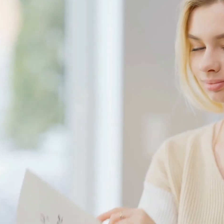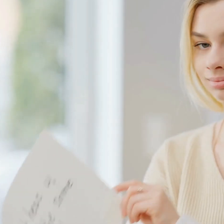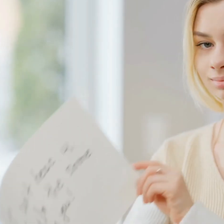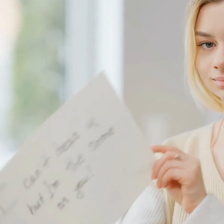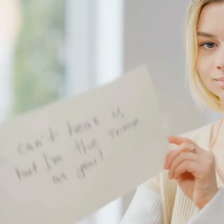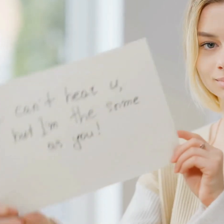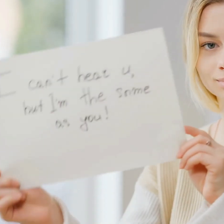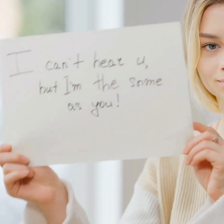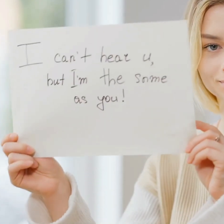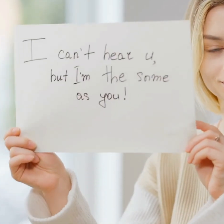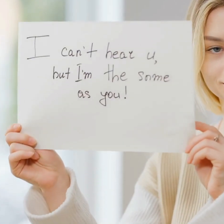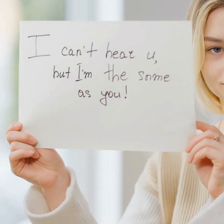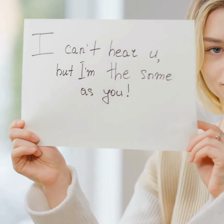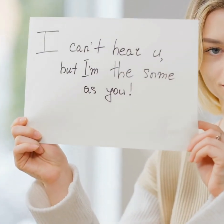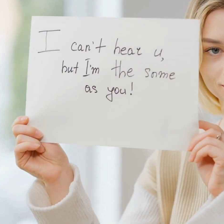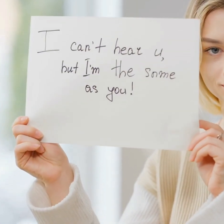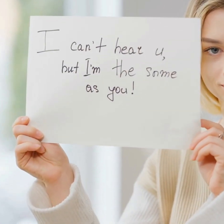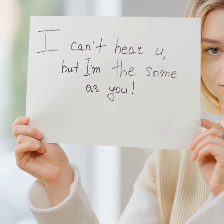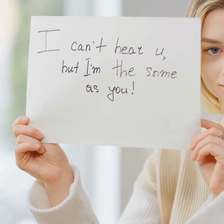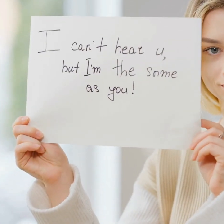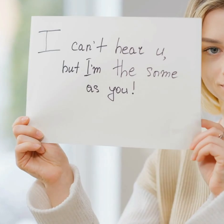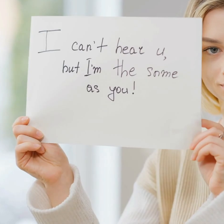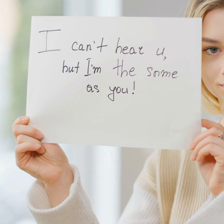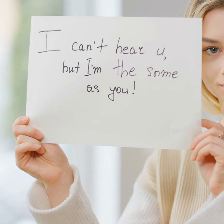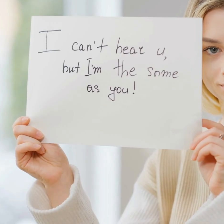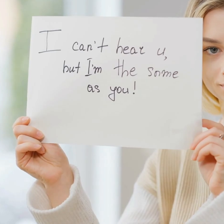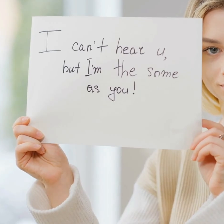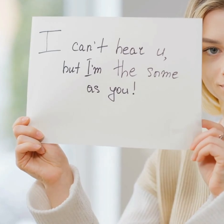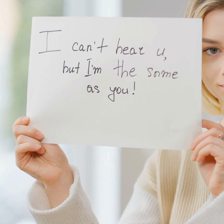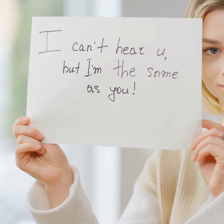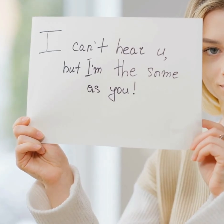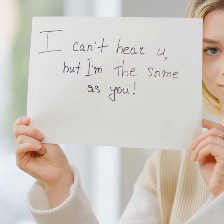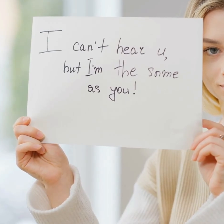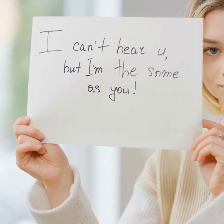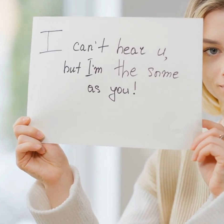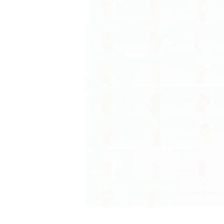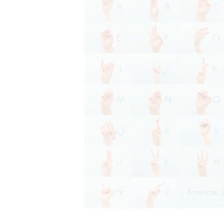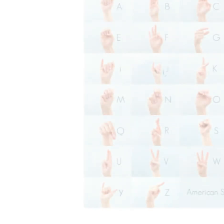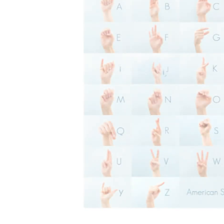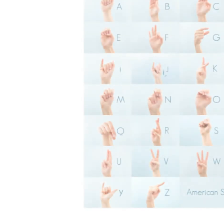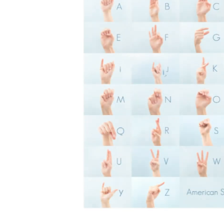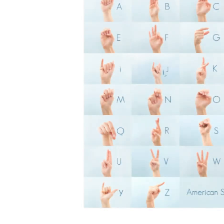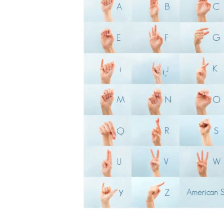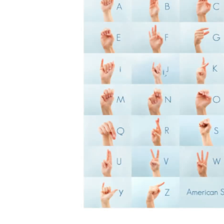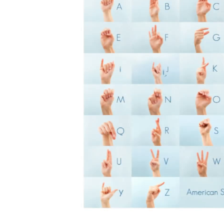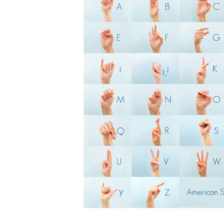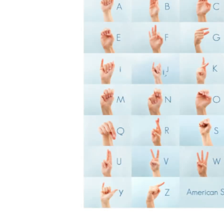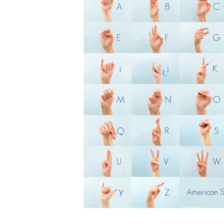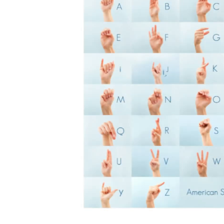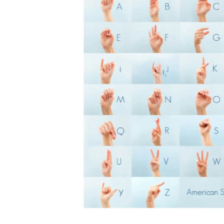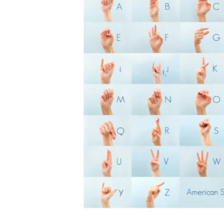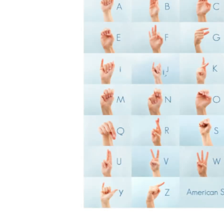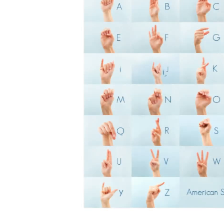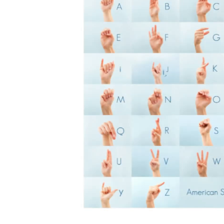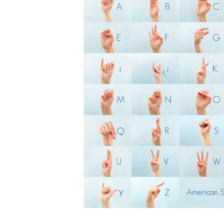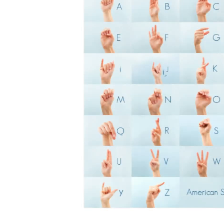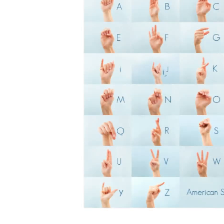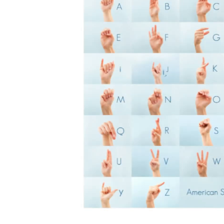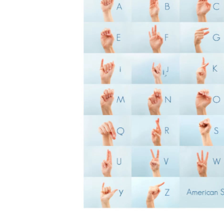or total hearing loss. In this teachable timer, we will be learning the American Sign Language alphabet. Each sign that